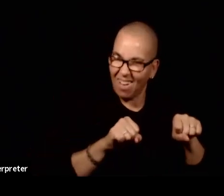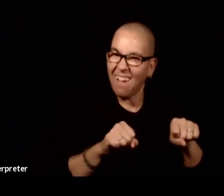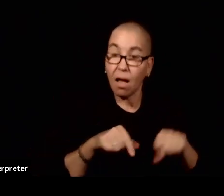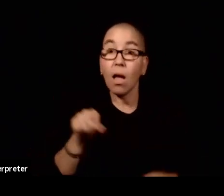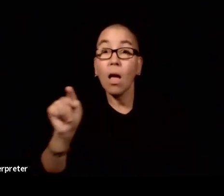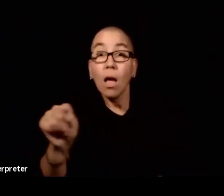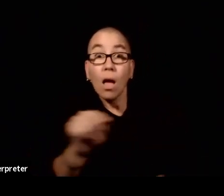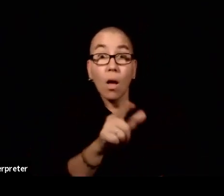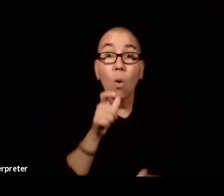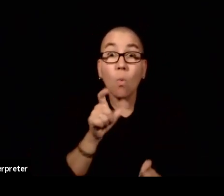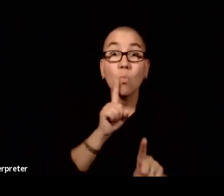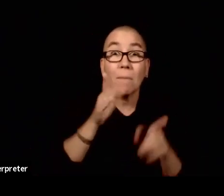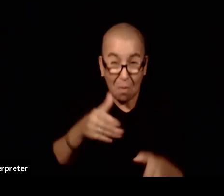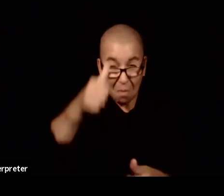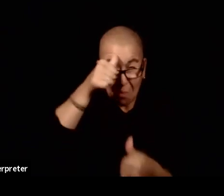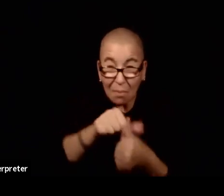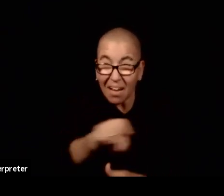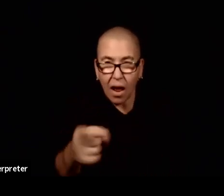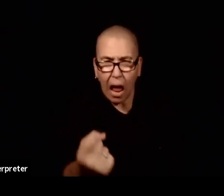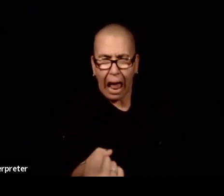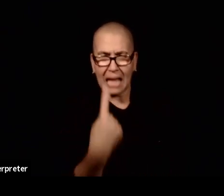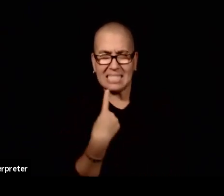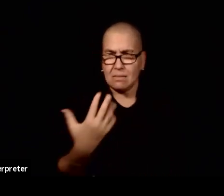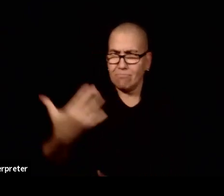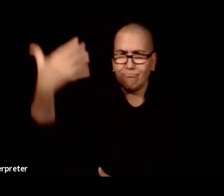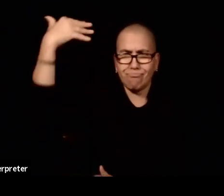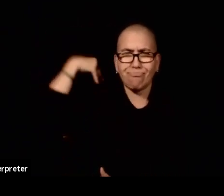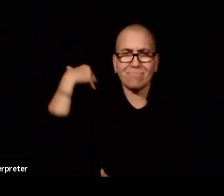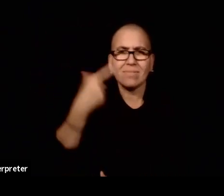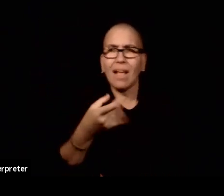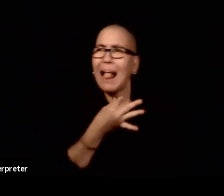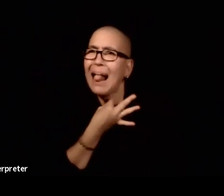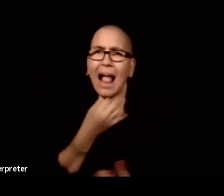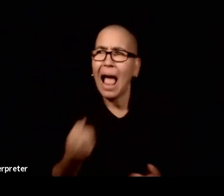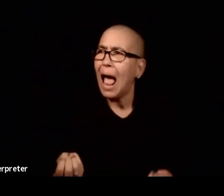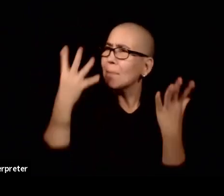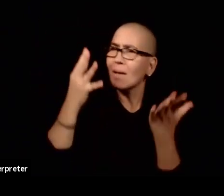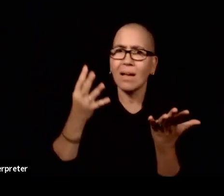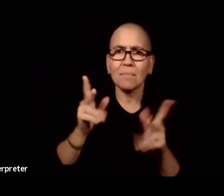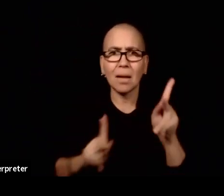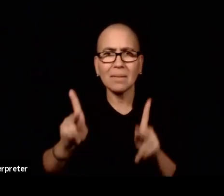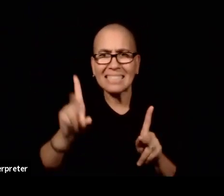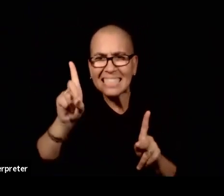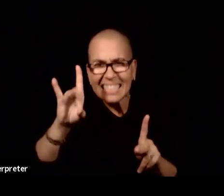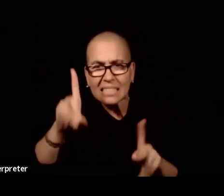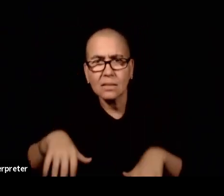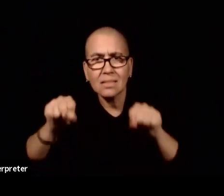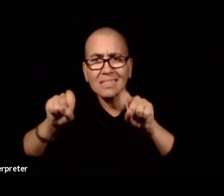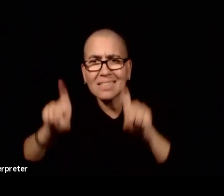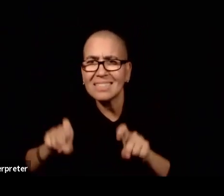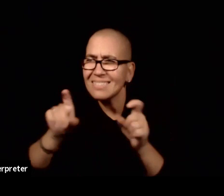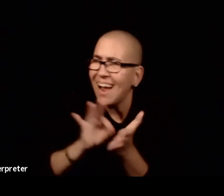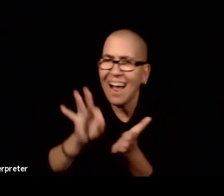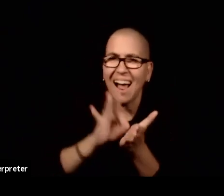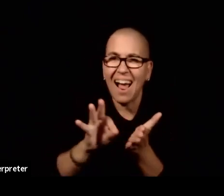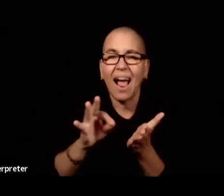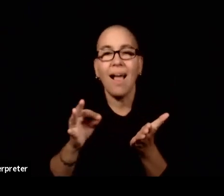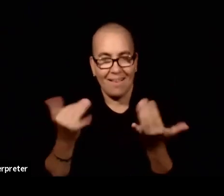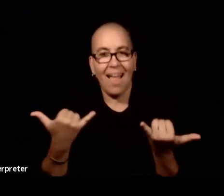changed what it is we're counting. Early in the pandemic, we were counting total number of people tested. Then